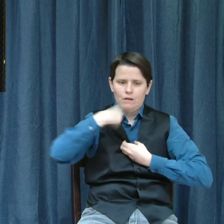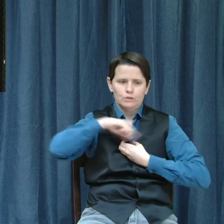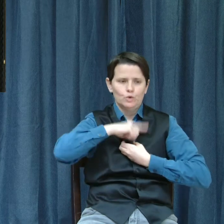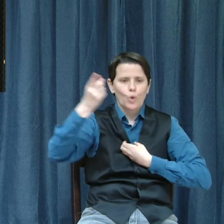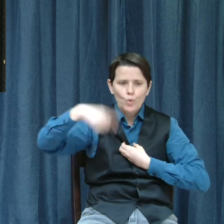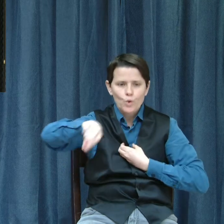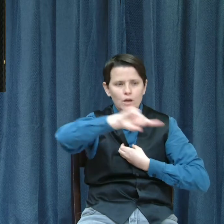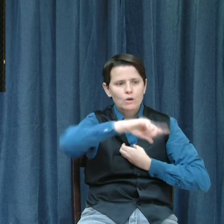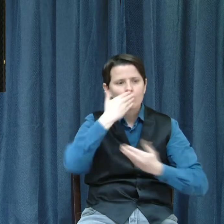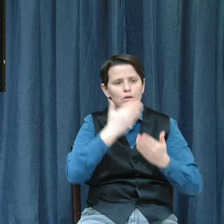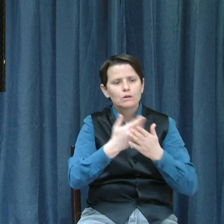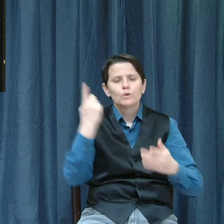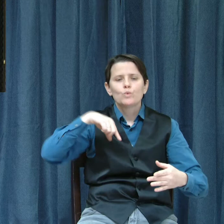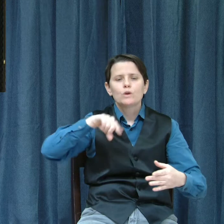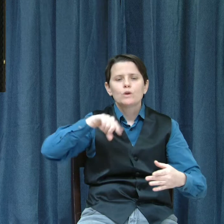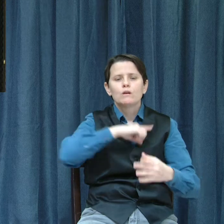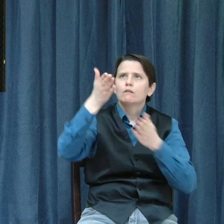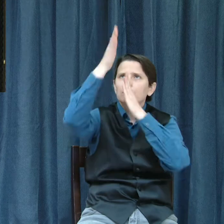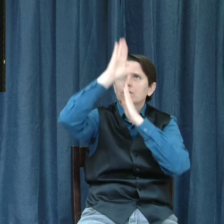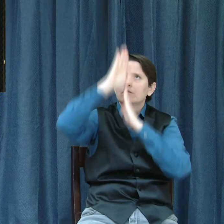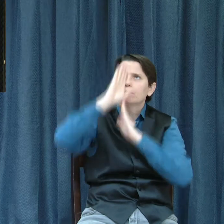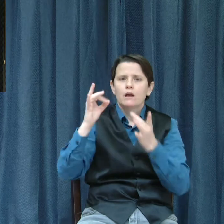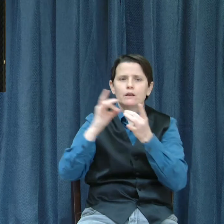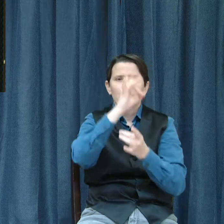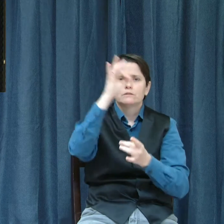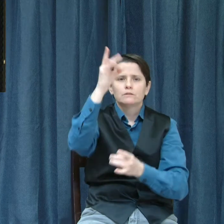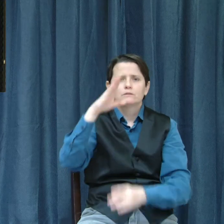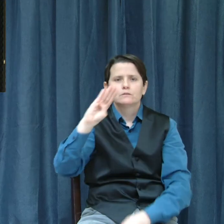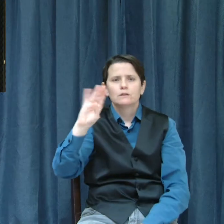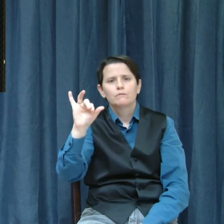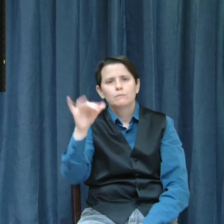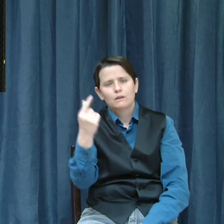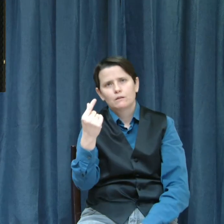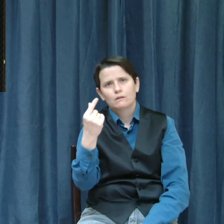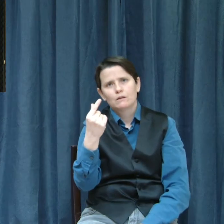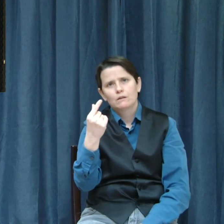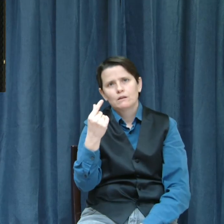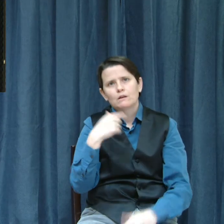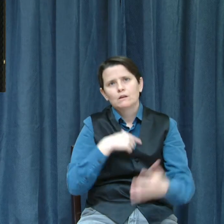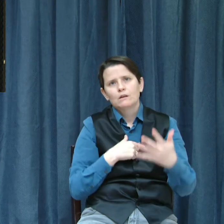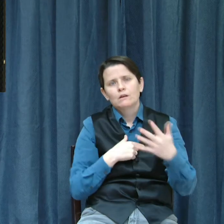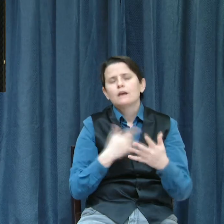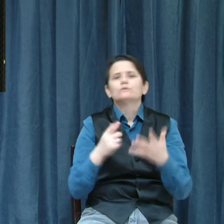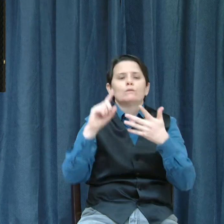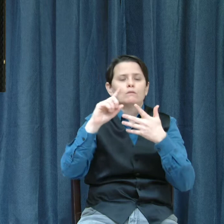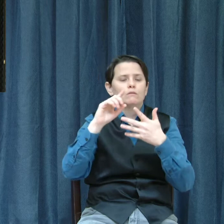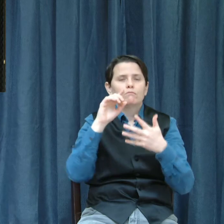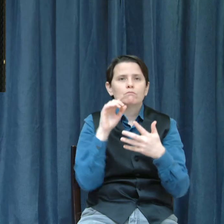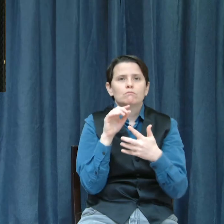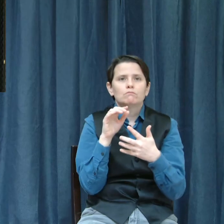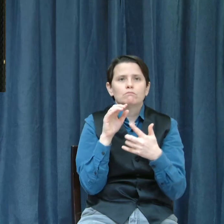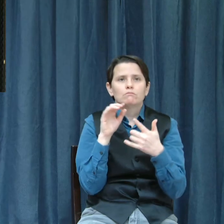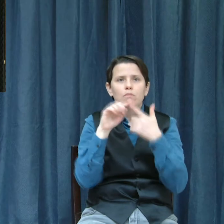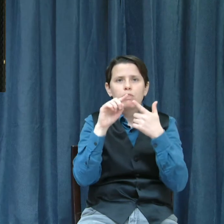essence of being. And that means that God, which is not